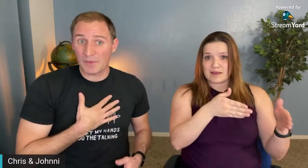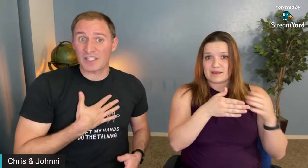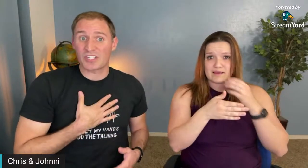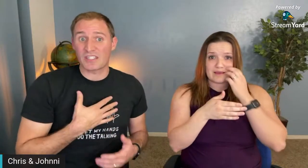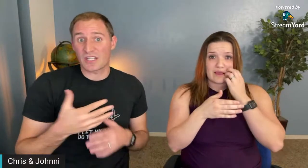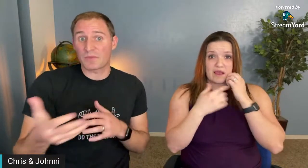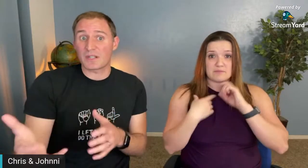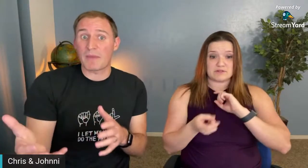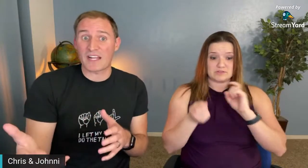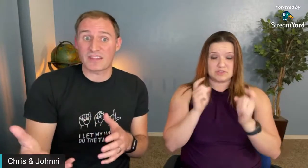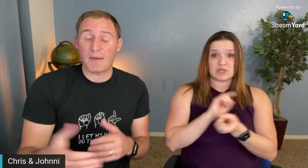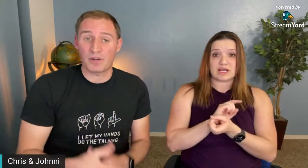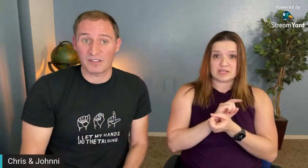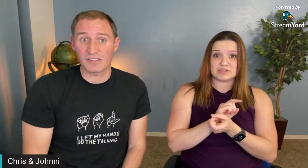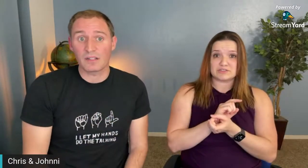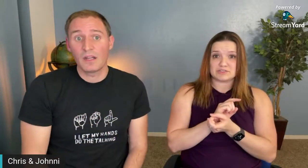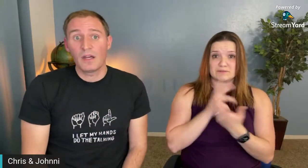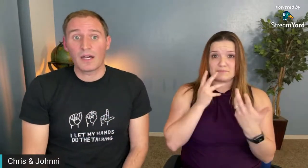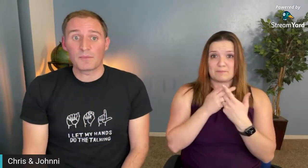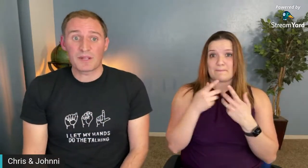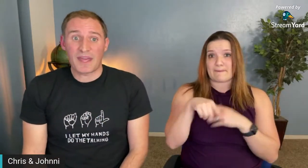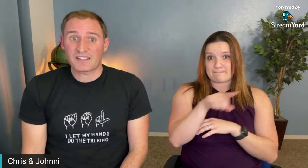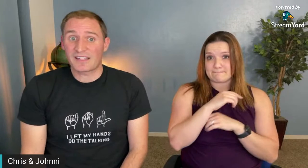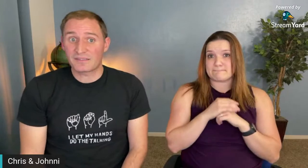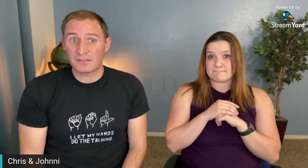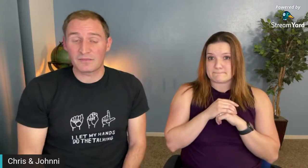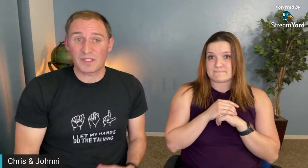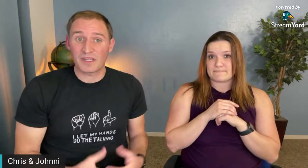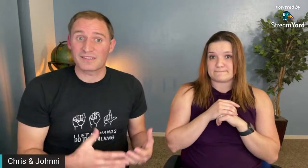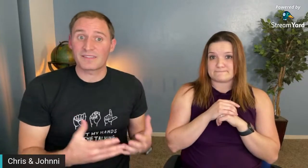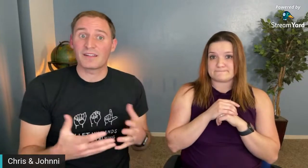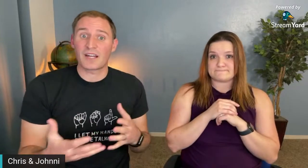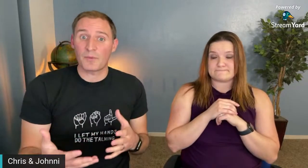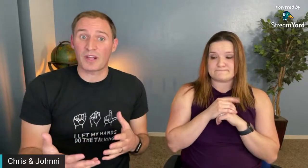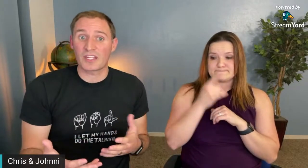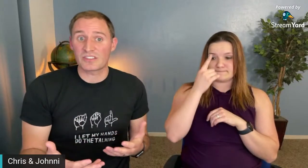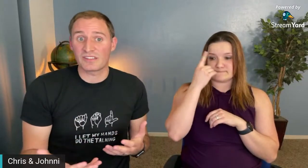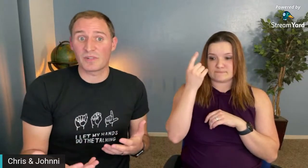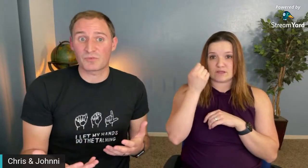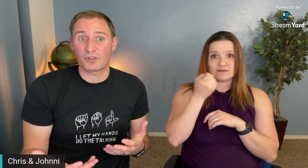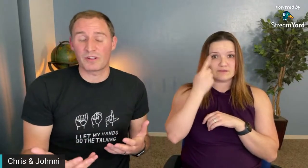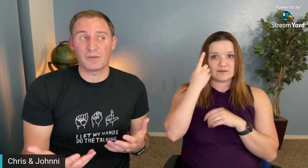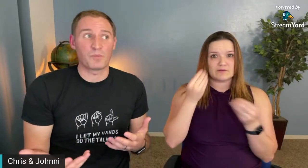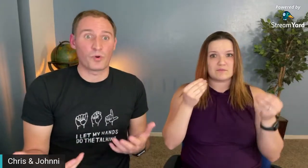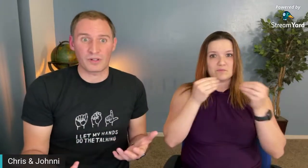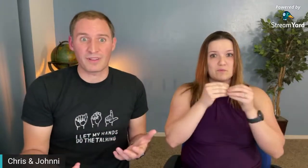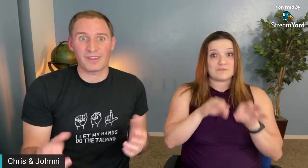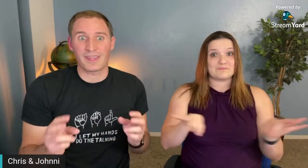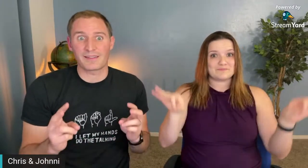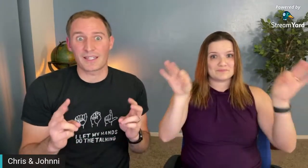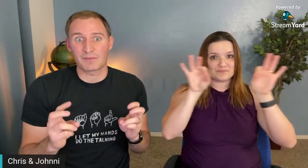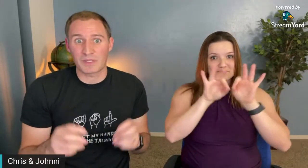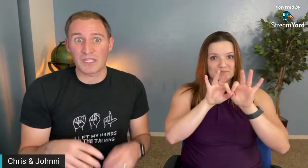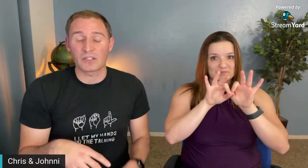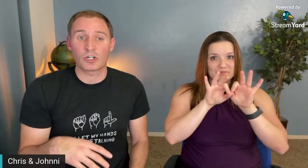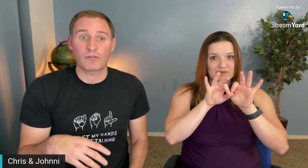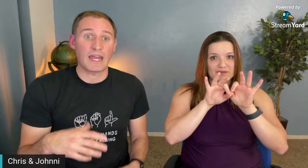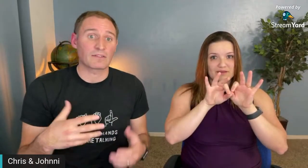going to change and I'm going to match that person. I'm going to match that student, because comprehension is much more important than like being correct